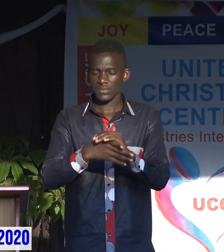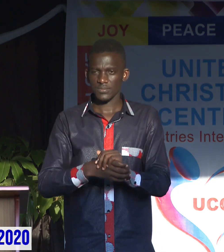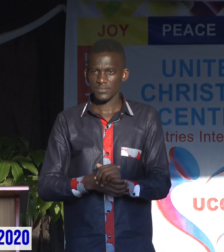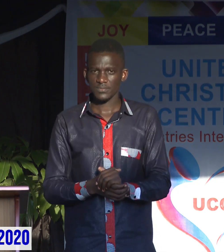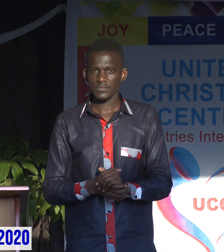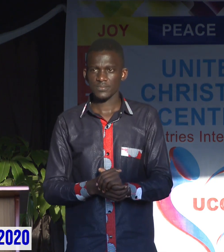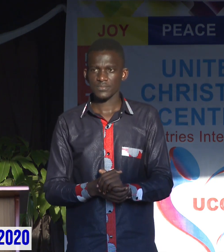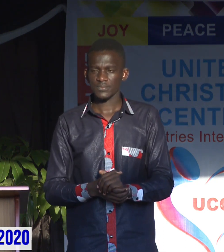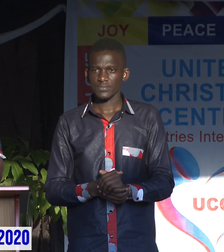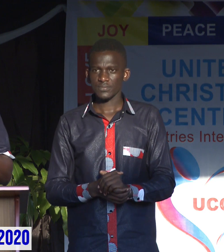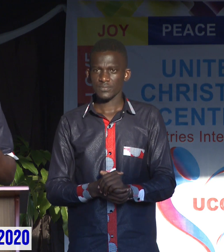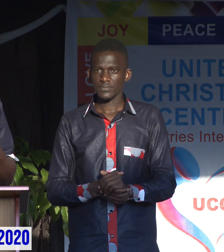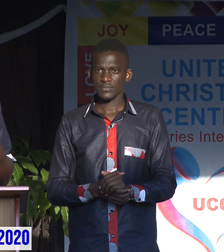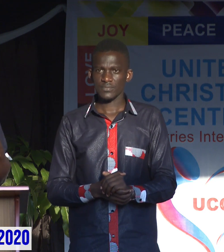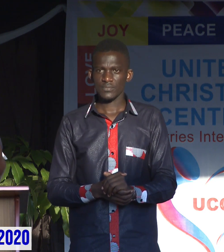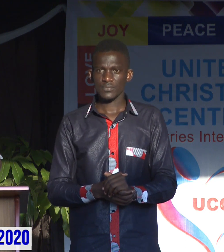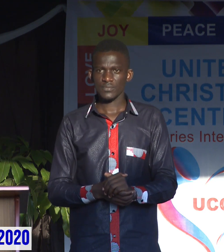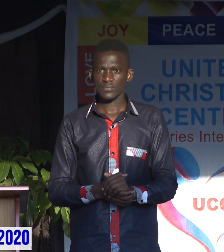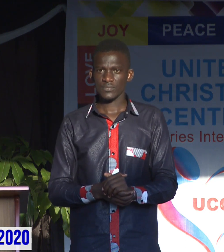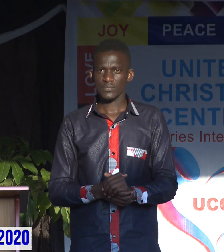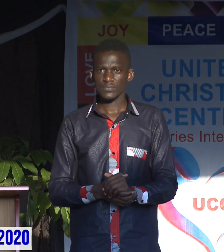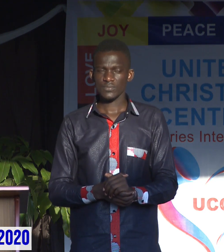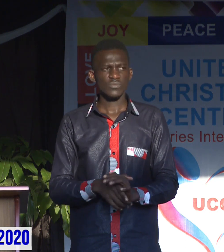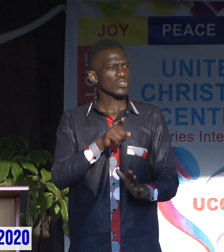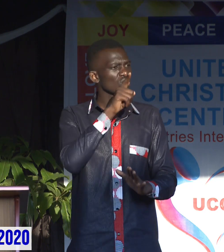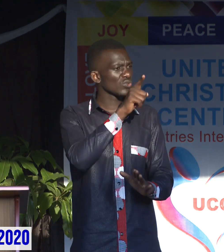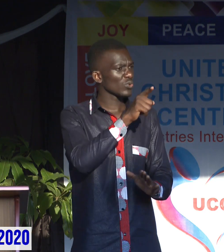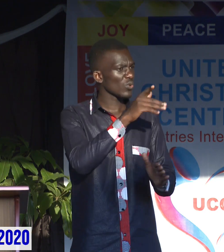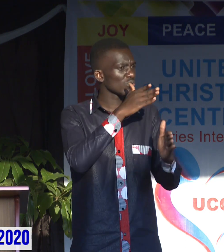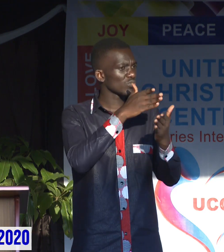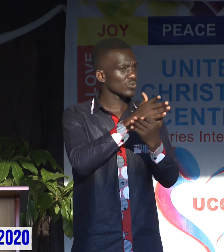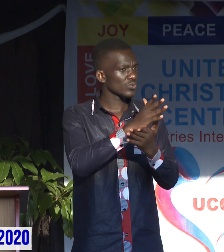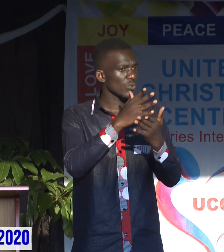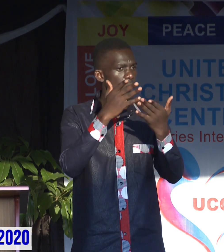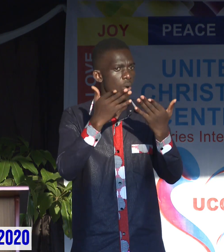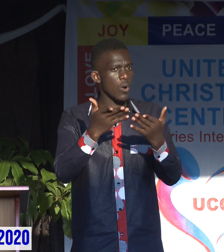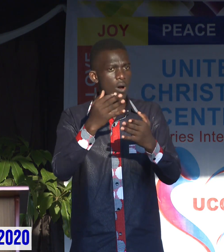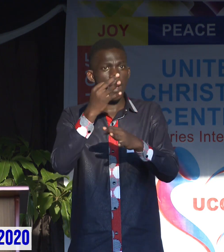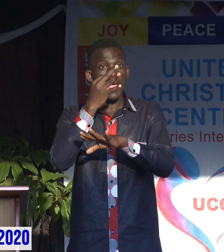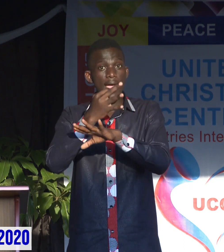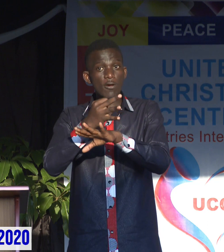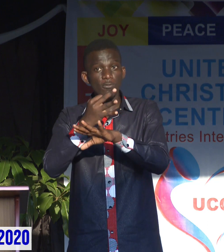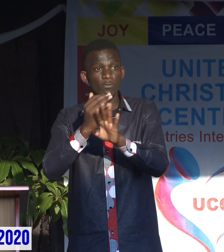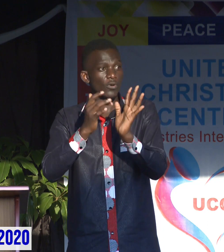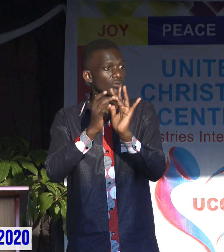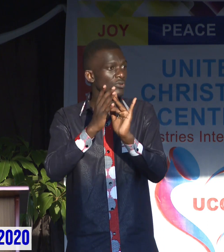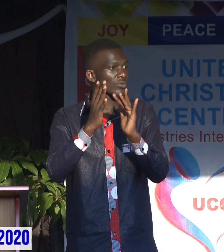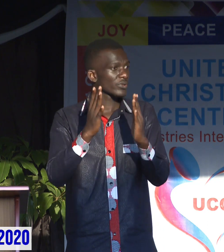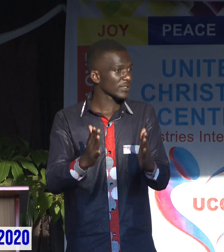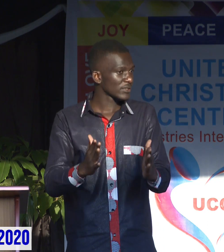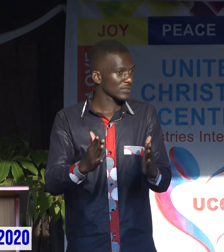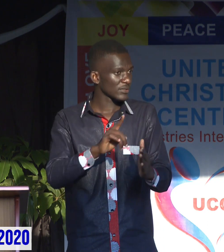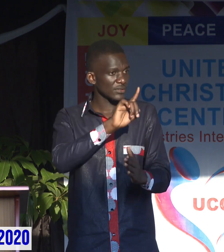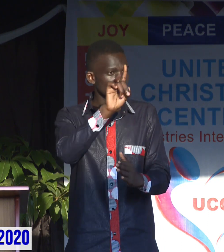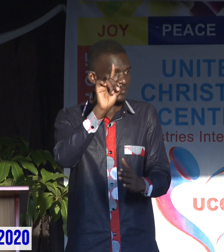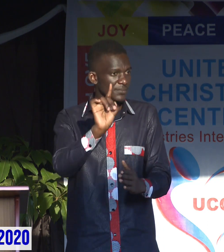osobola okibuuza ne muliraanwa wawo. Are you a true or a false Christian? Oli mulokole wa ddala oba